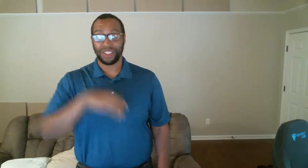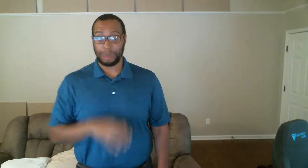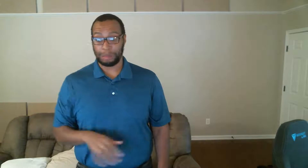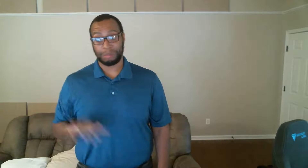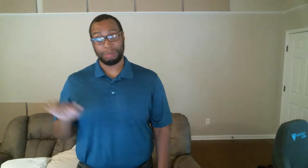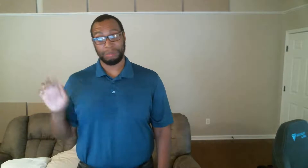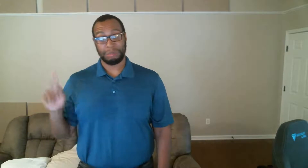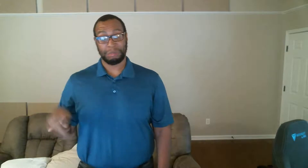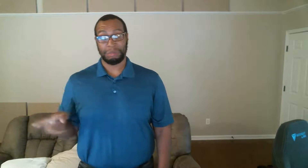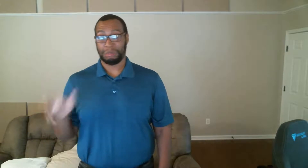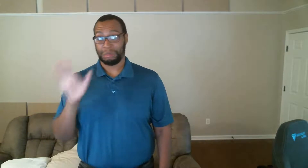So